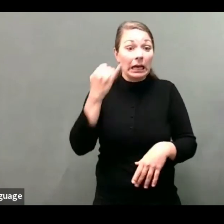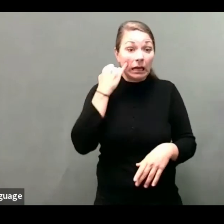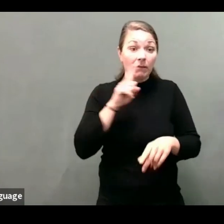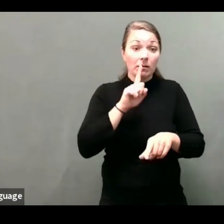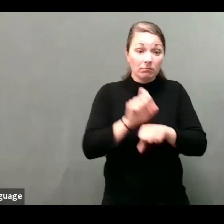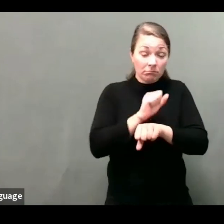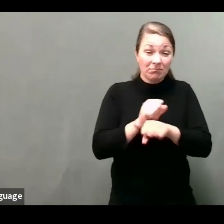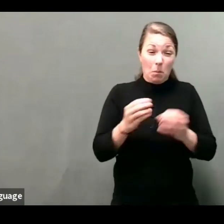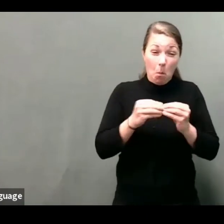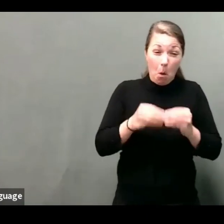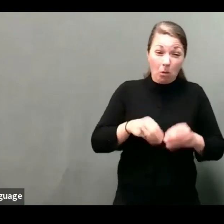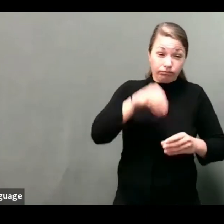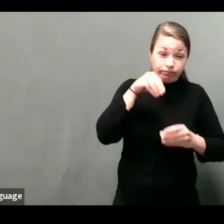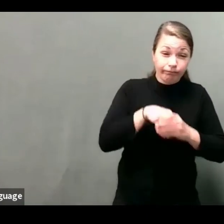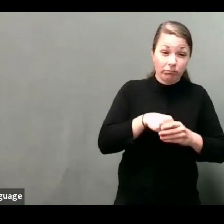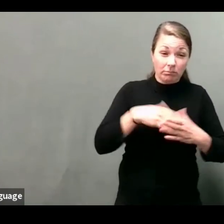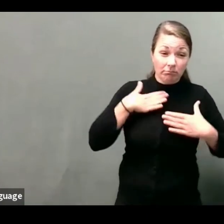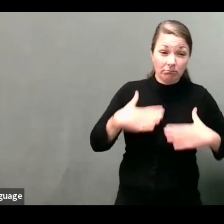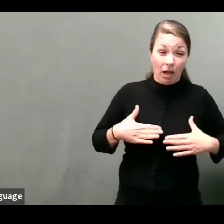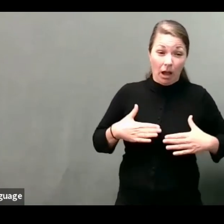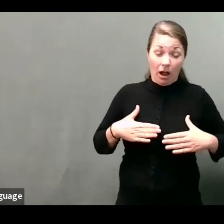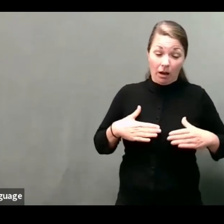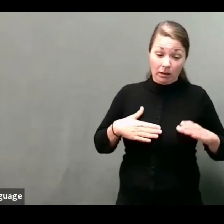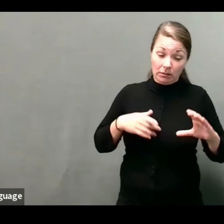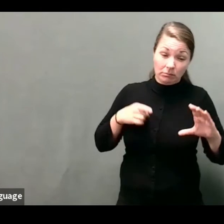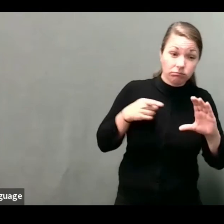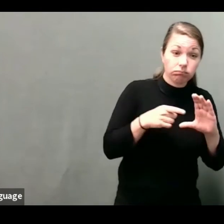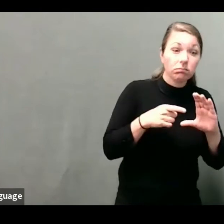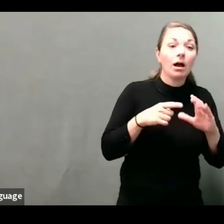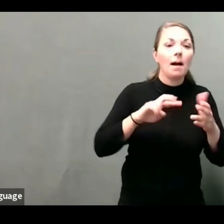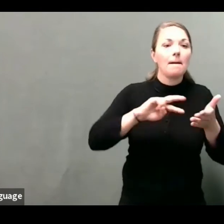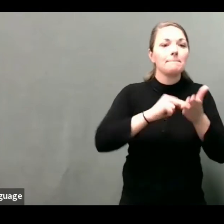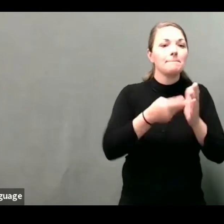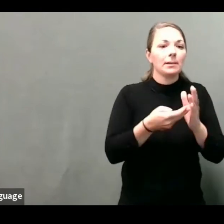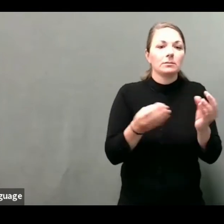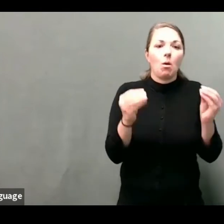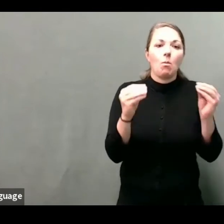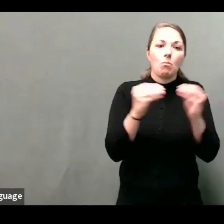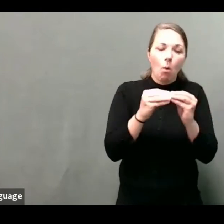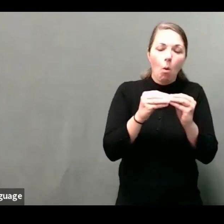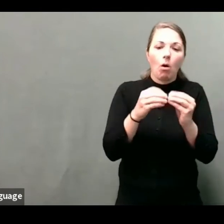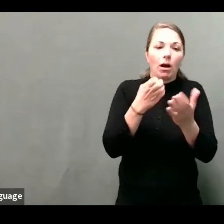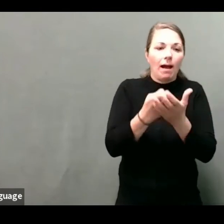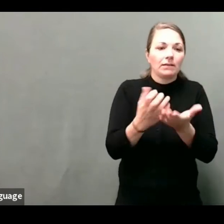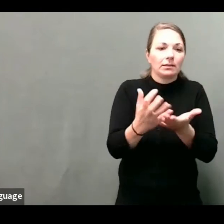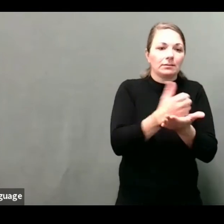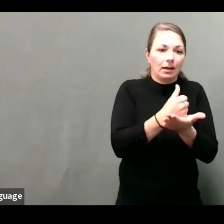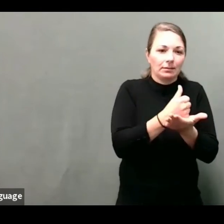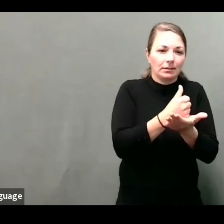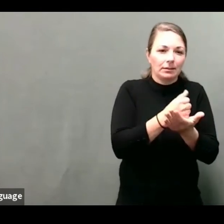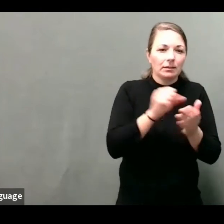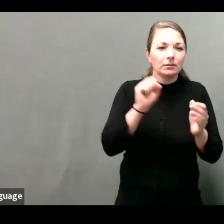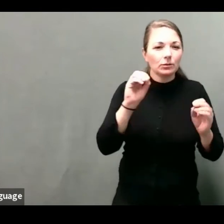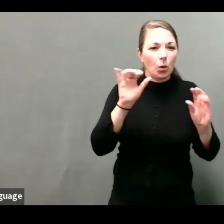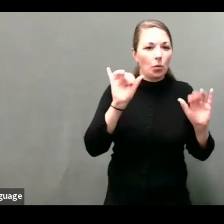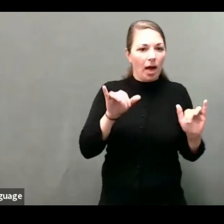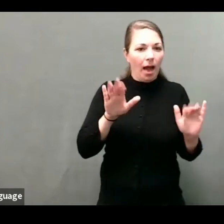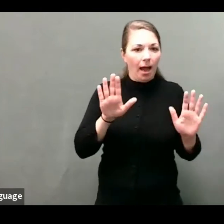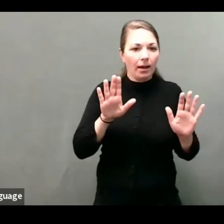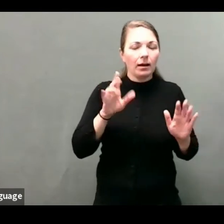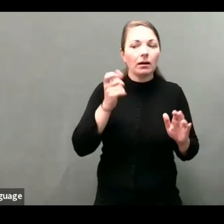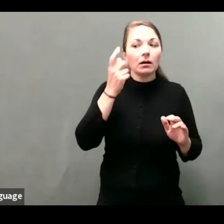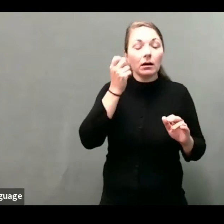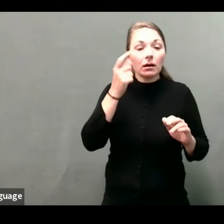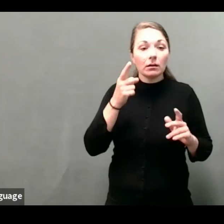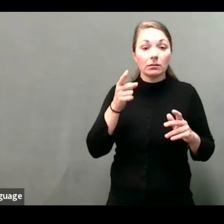the exam, the more evidence will be collected and the more thorough the assessment. And so patients should again be given the option